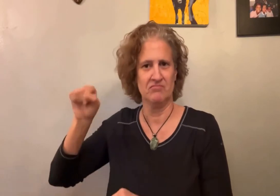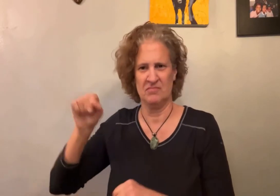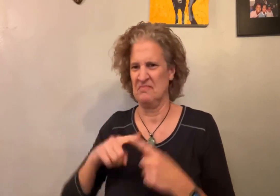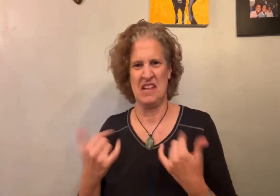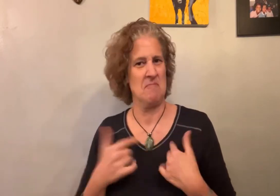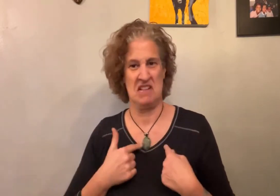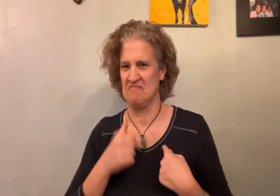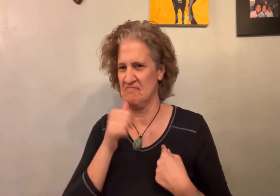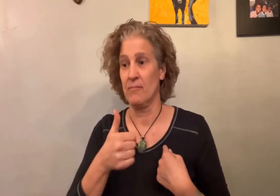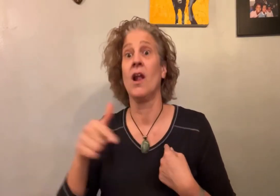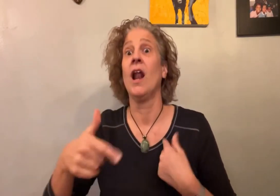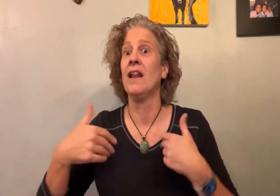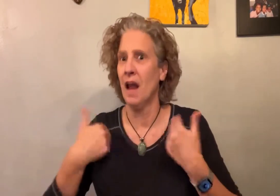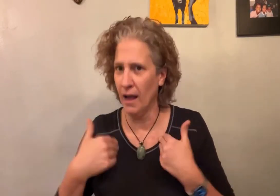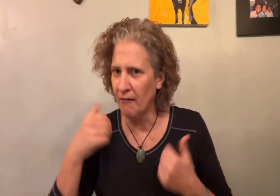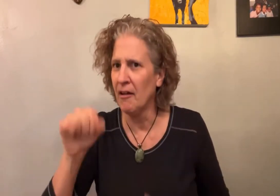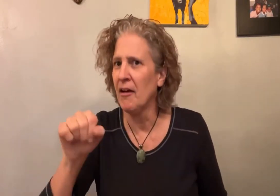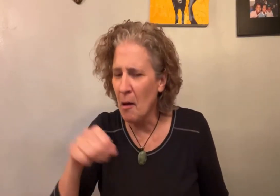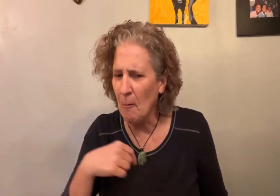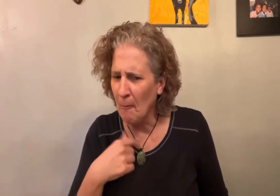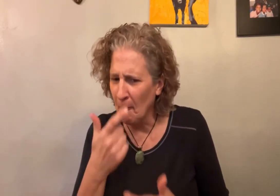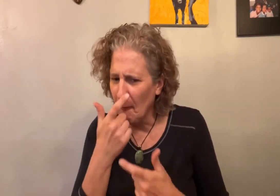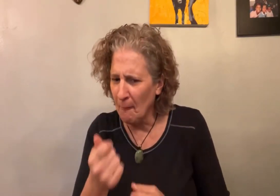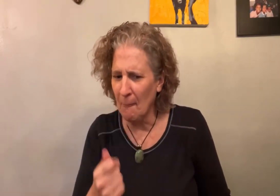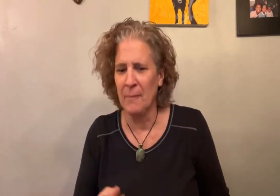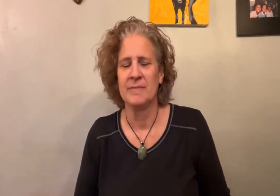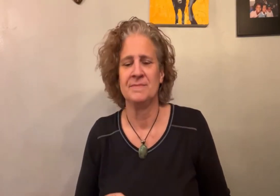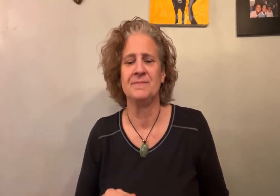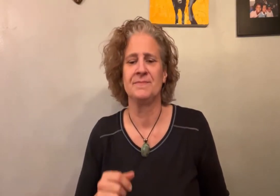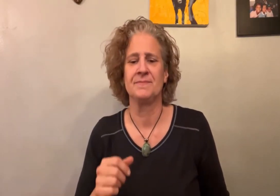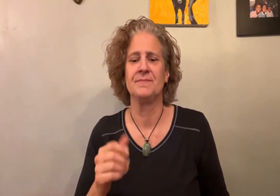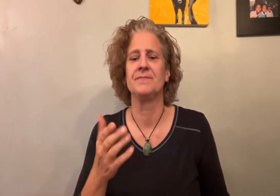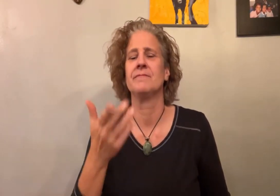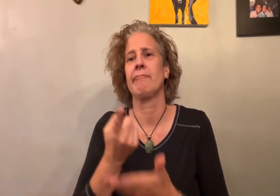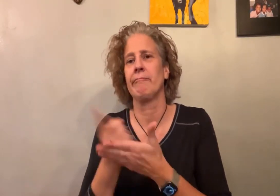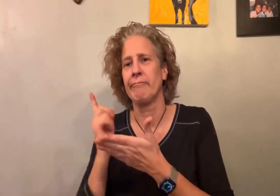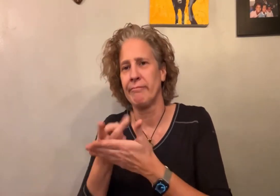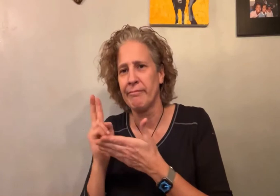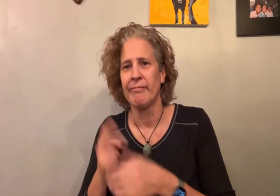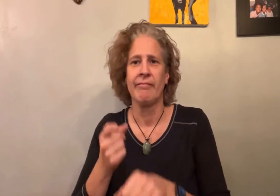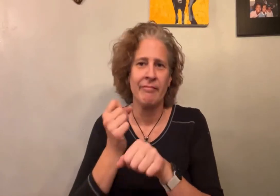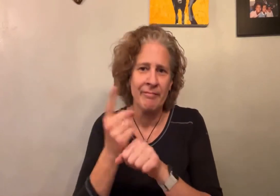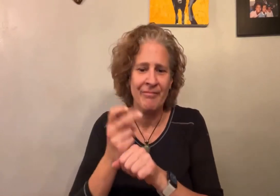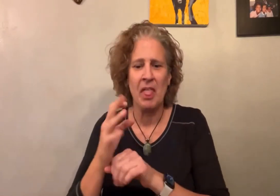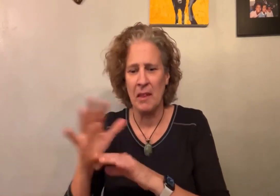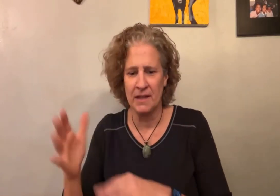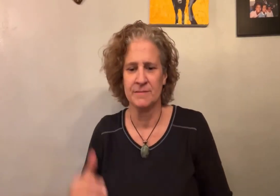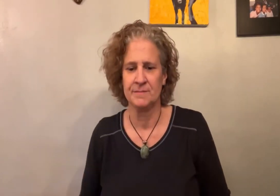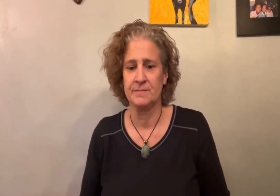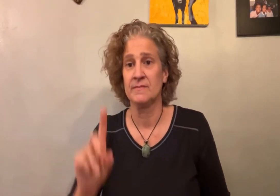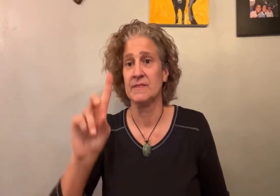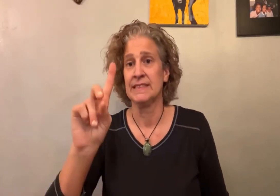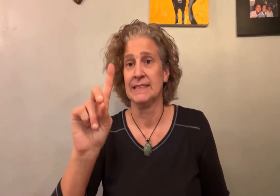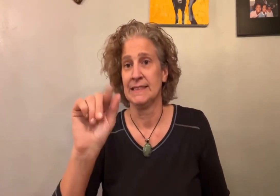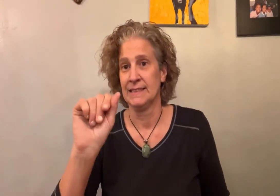time concepts. For example, how older people signed 2 days ago versus how younger people sign it, or 2 days from now, which is very